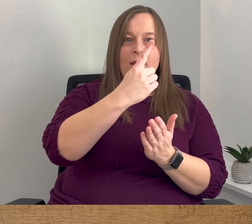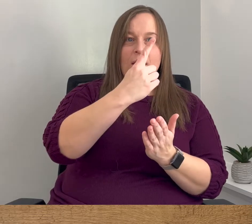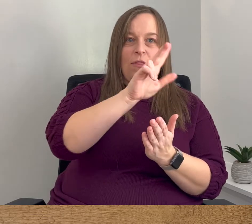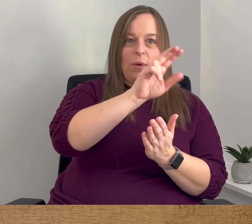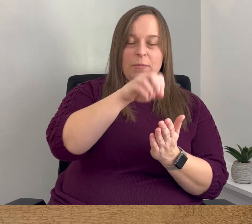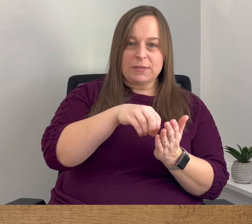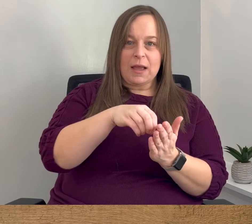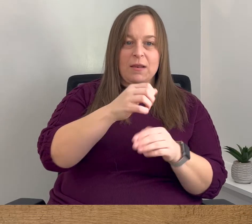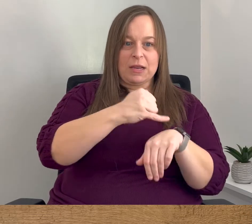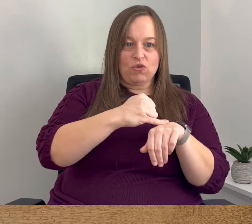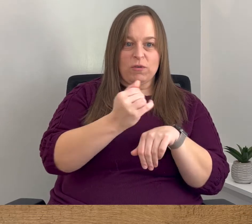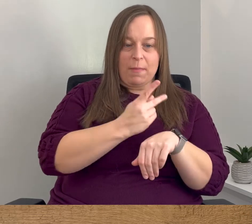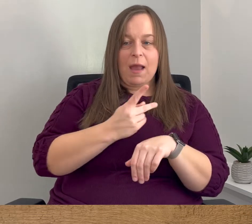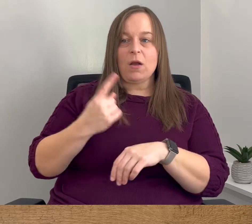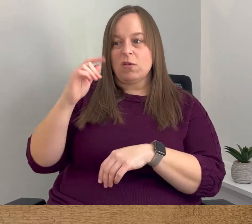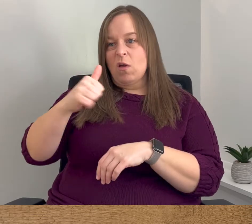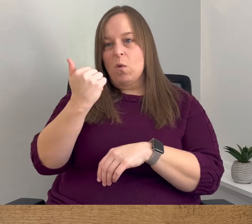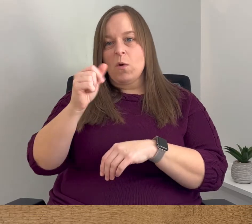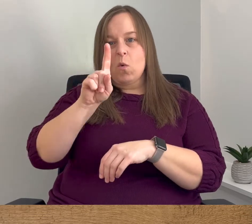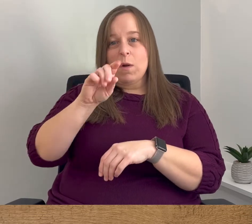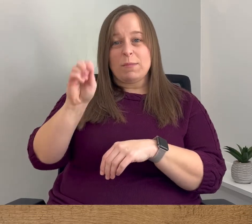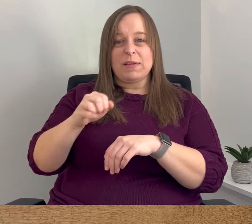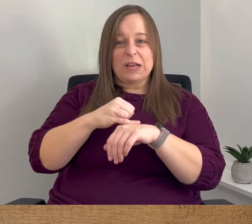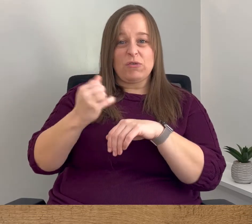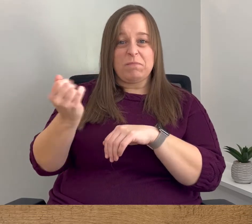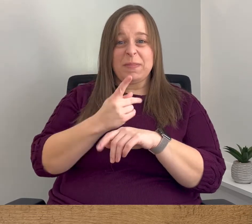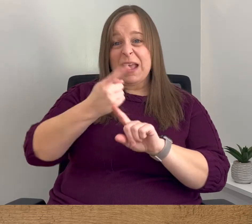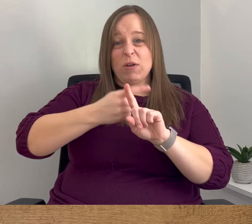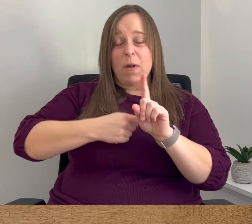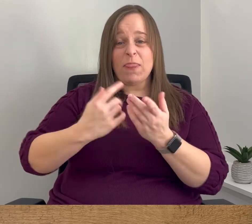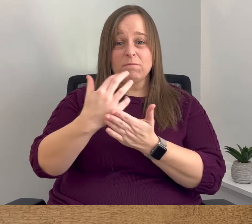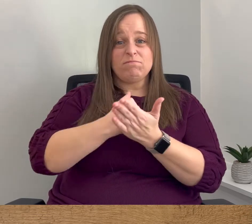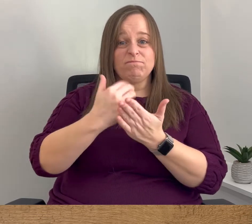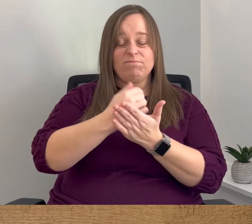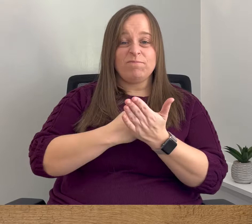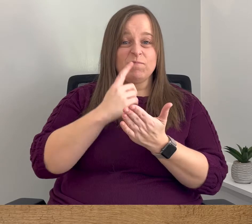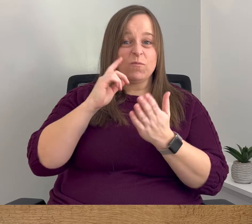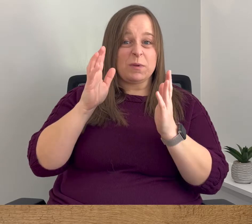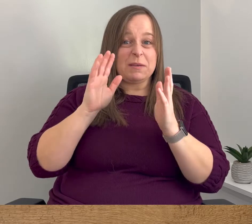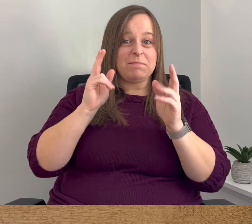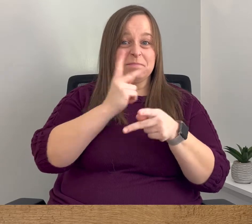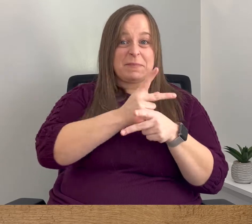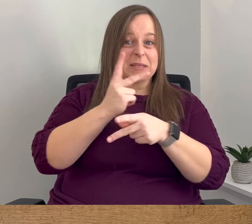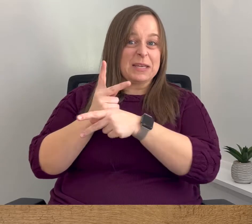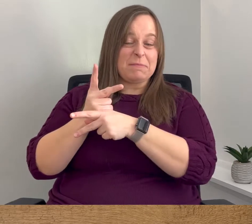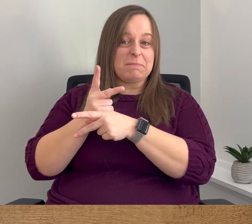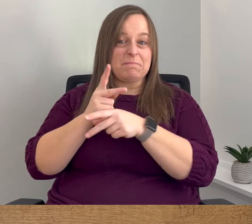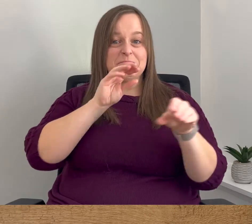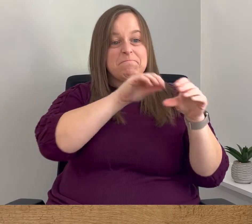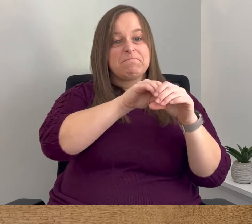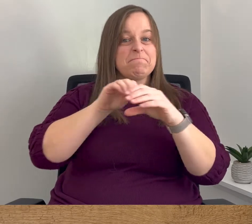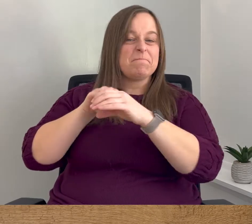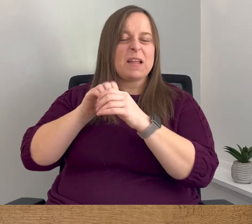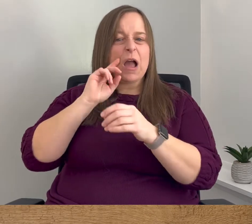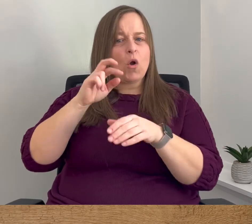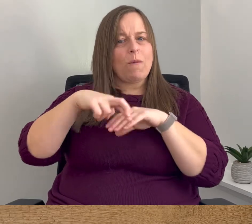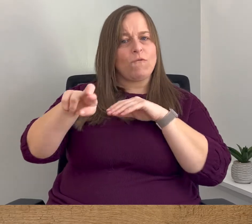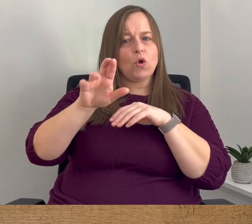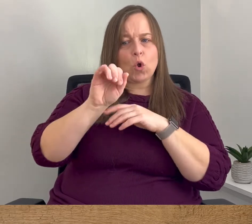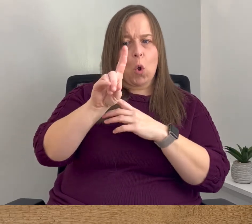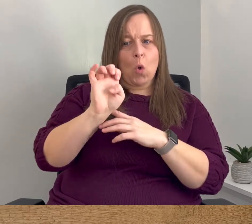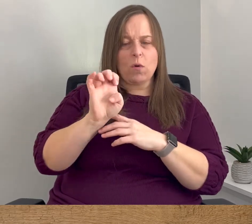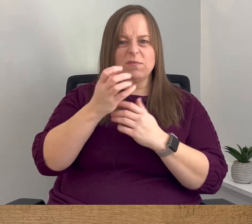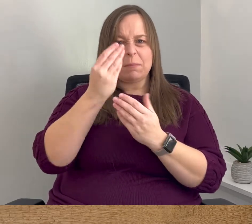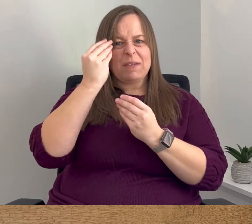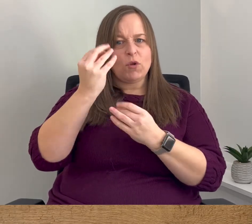we get 3% back. In another account, we get 1% back. So we get a decent amount of interest every single month off the money we keep in there. And I'll put